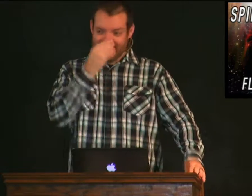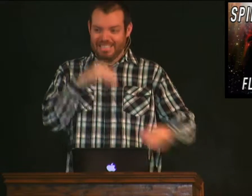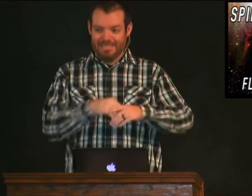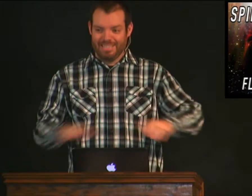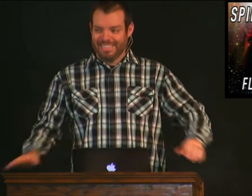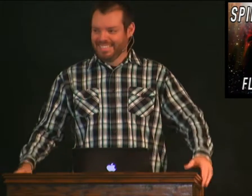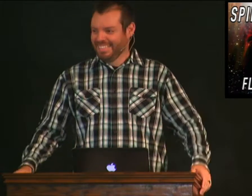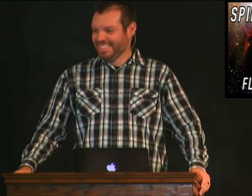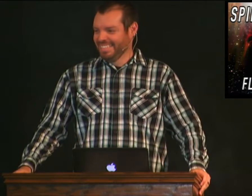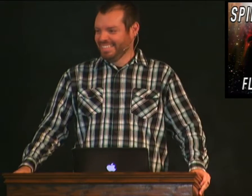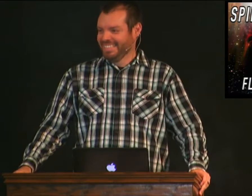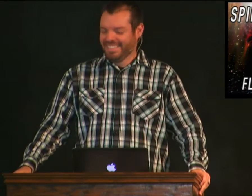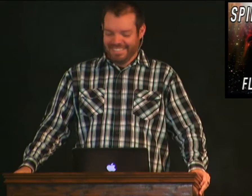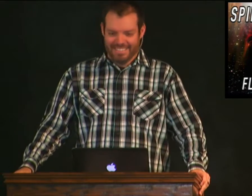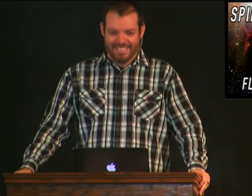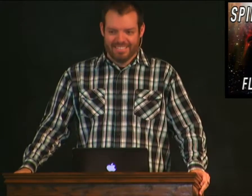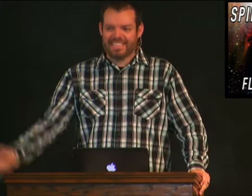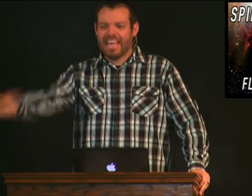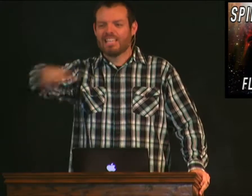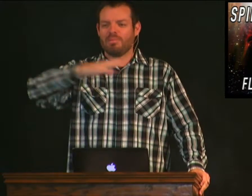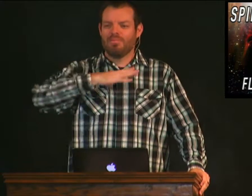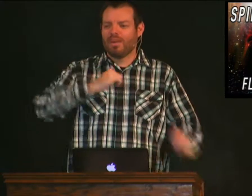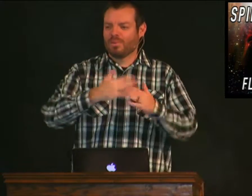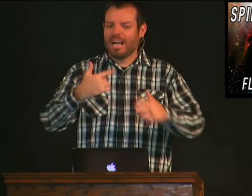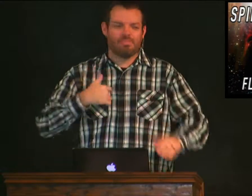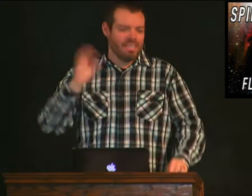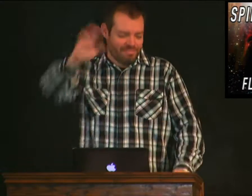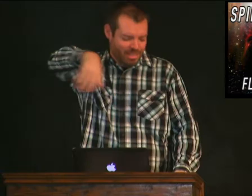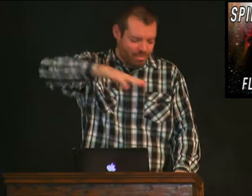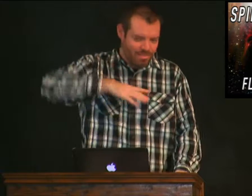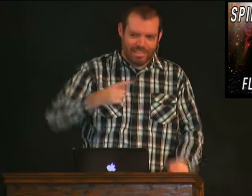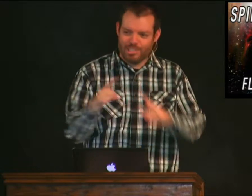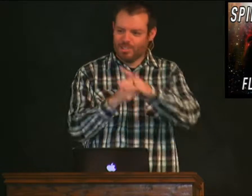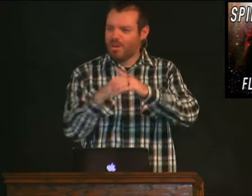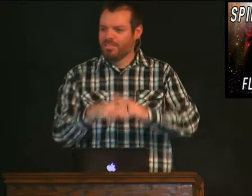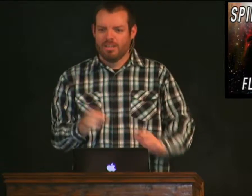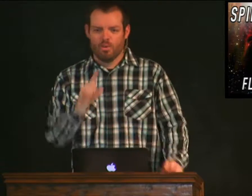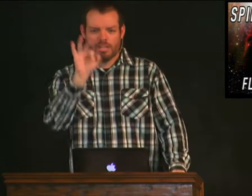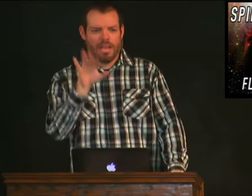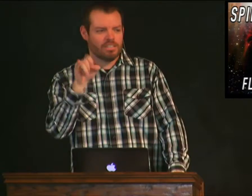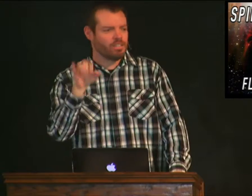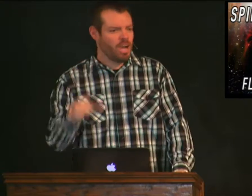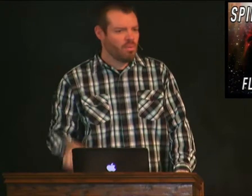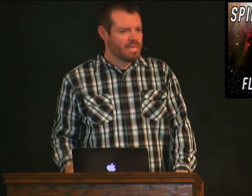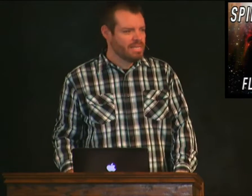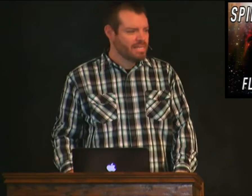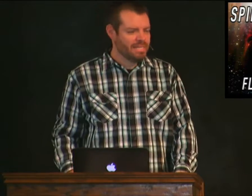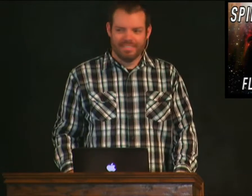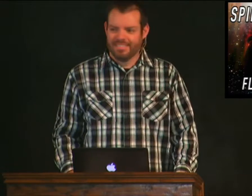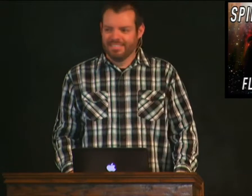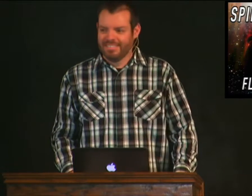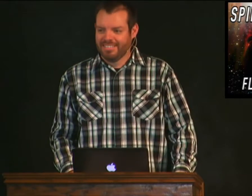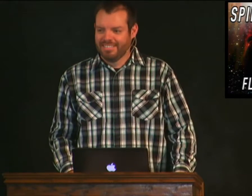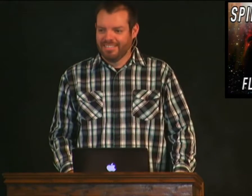sometimes I wish I could sleep in. Like, yeah, they'll be fine without me. They'll be fine. You show up. Where's Pastor Joey?